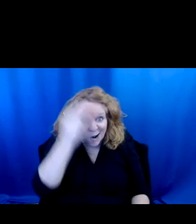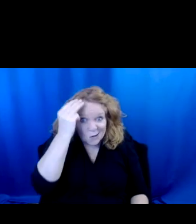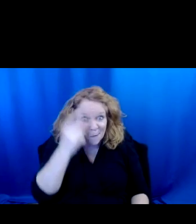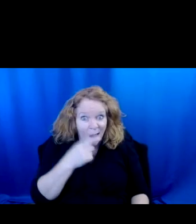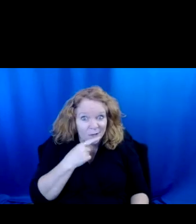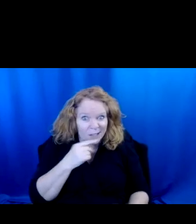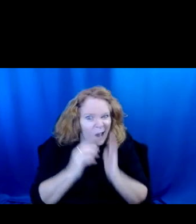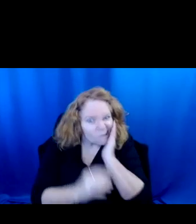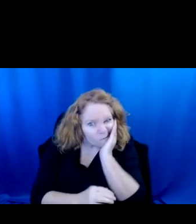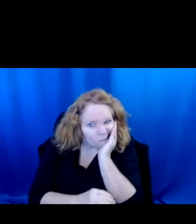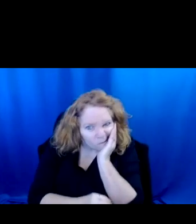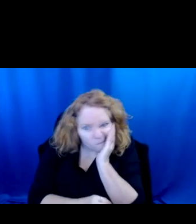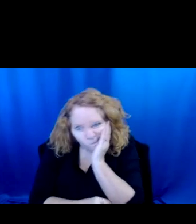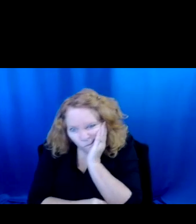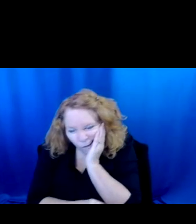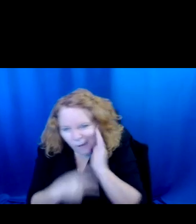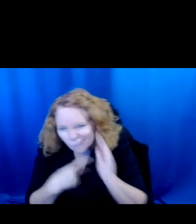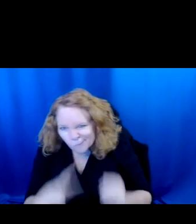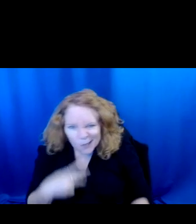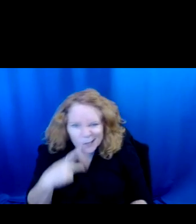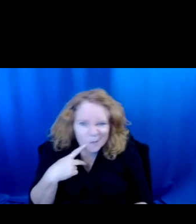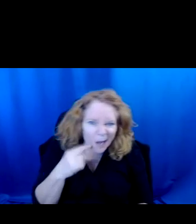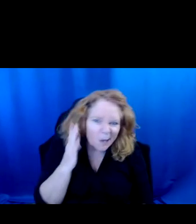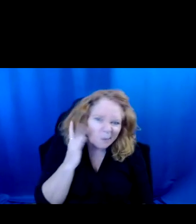oh, Princess Peggy,